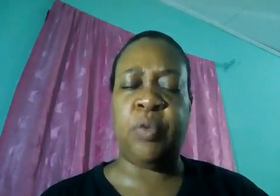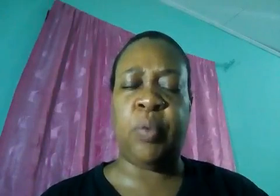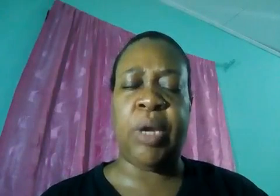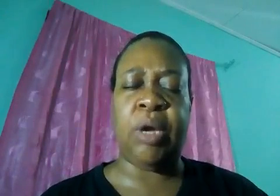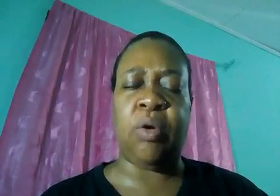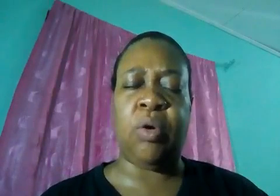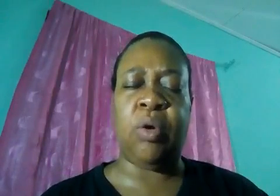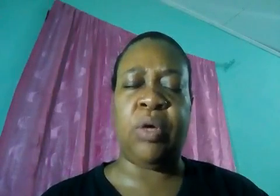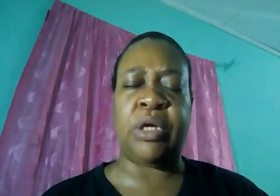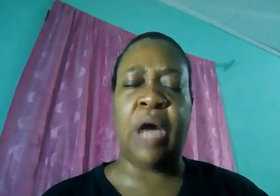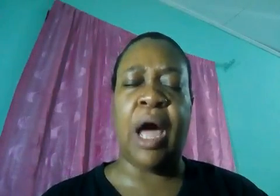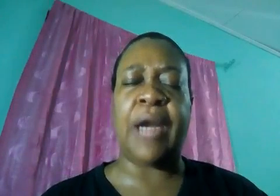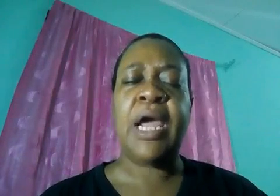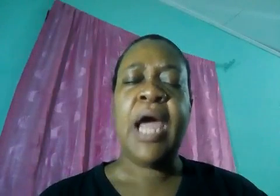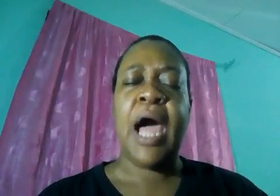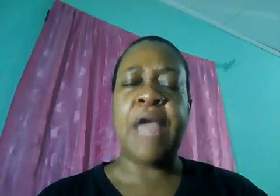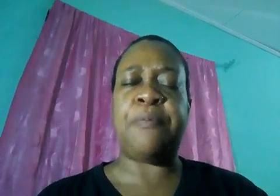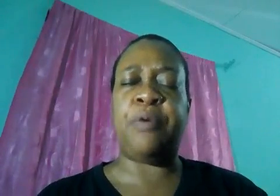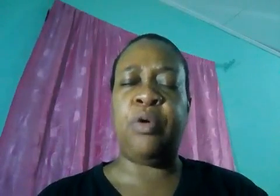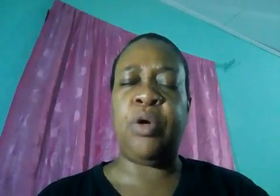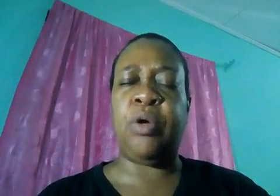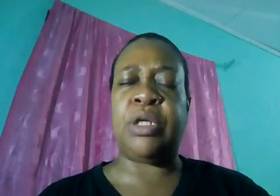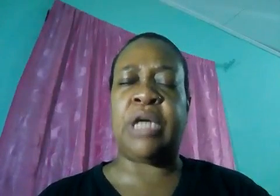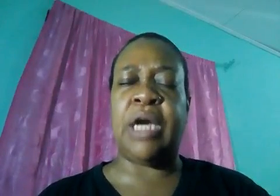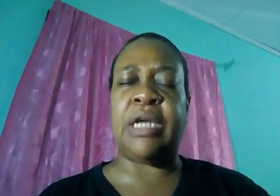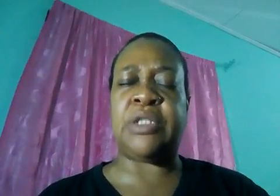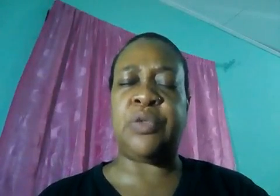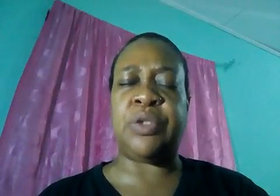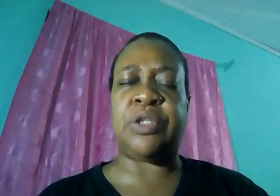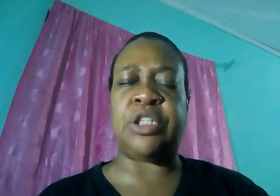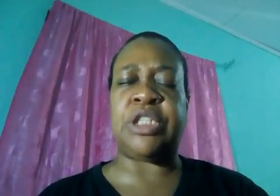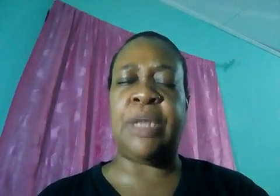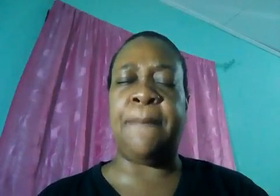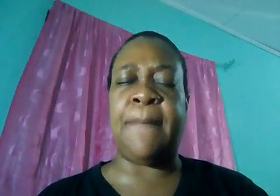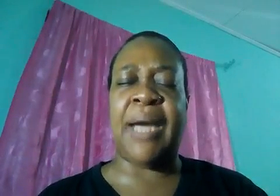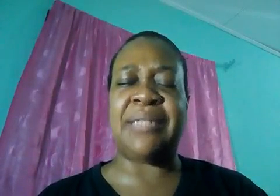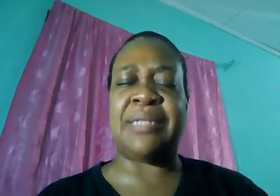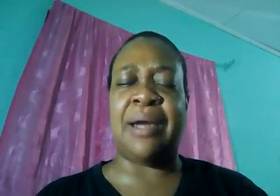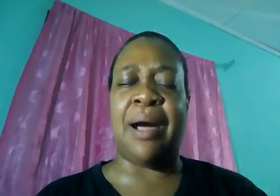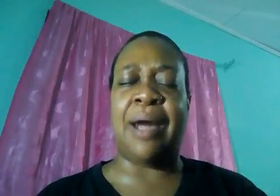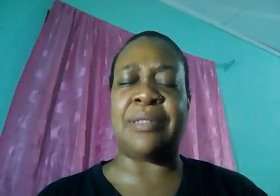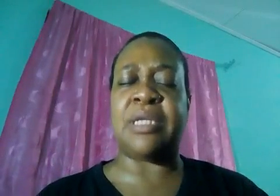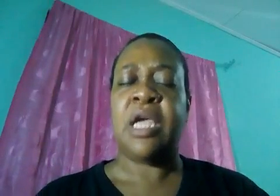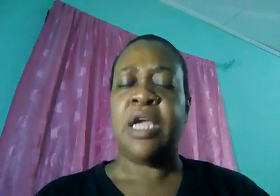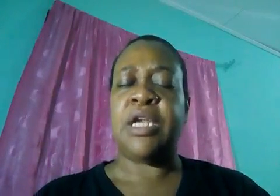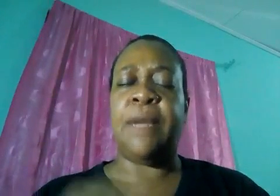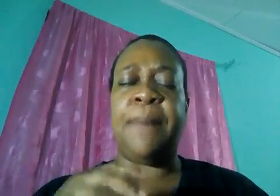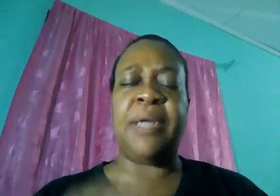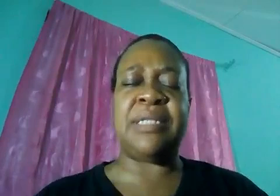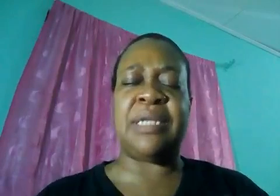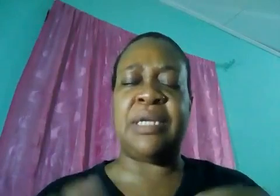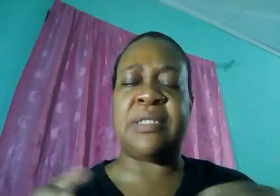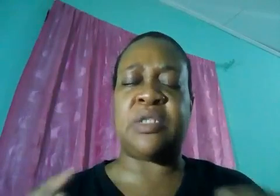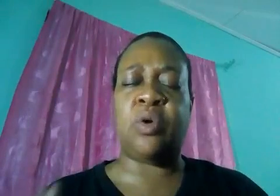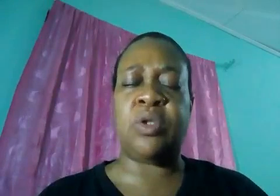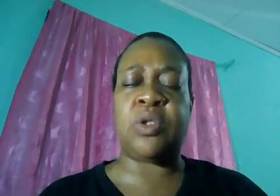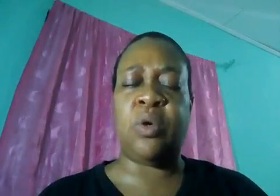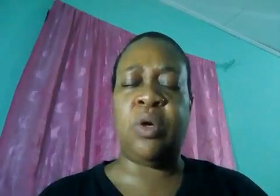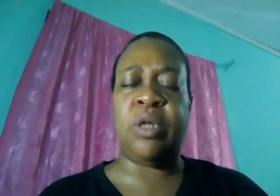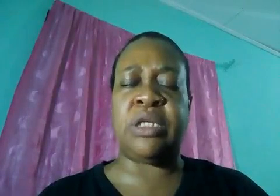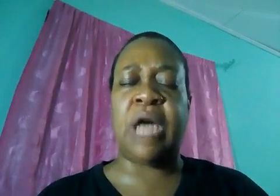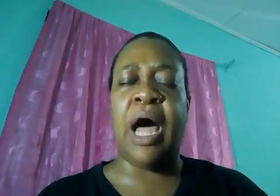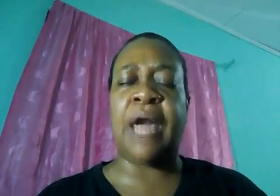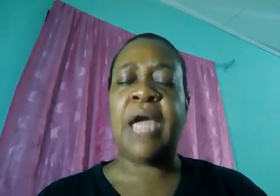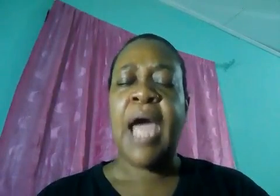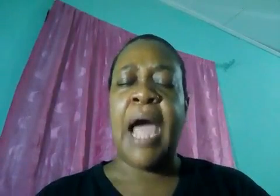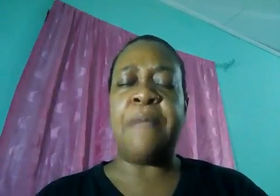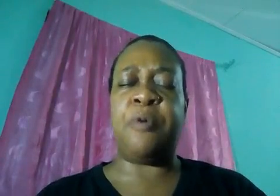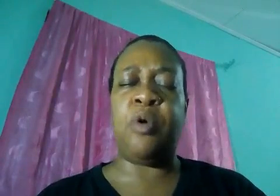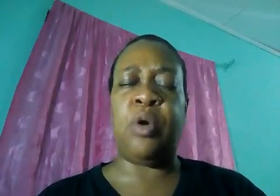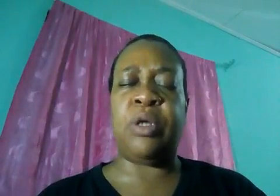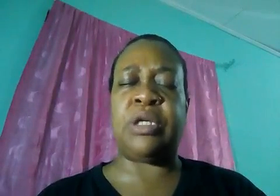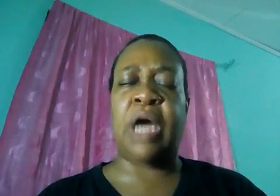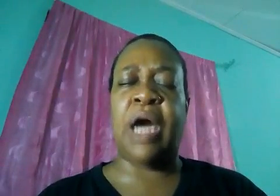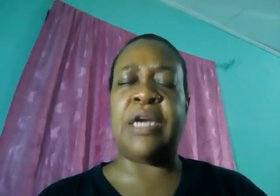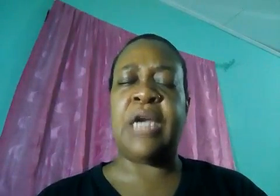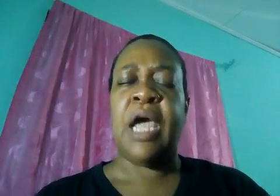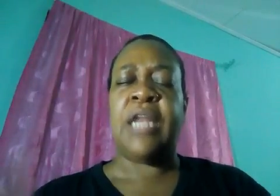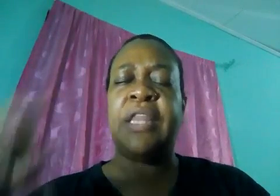oh Lord God. I pray, oh Lord God, that you will touch their minds, their hearts, their bodies, and their souls, oh Lord God. I pray, oh Lord God, that who